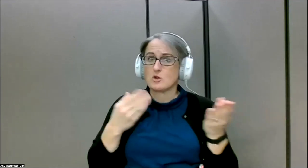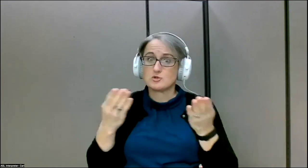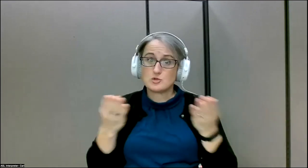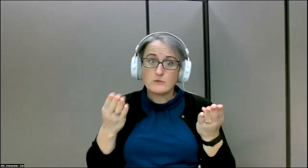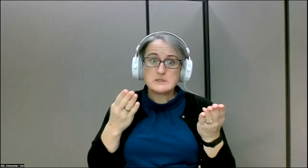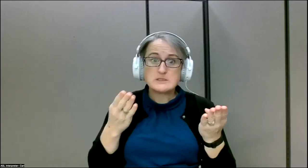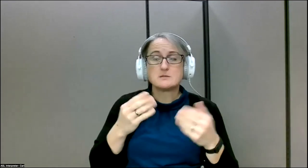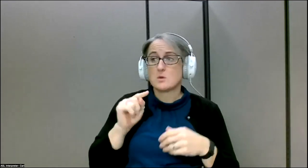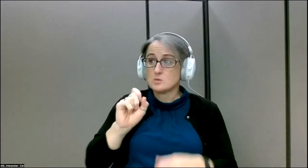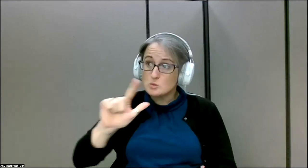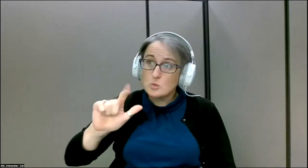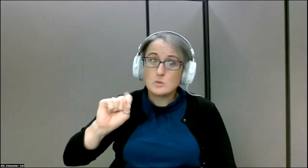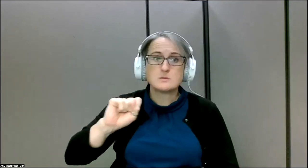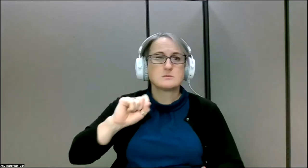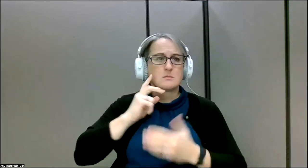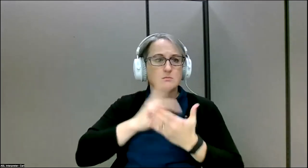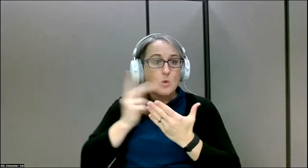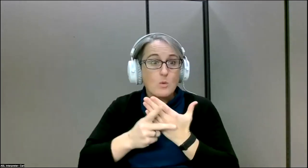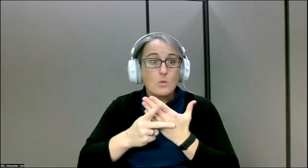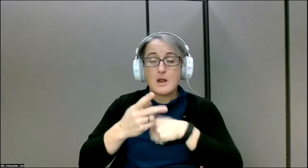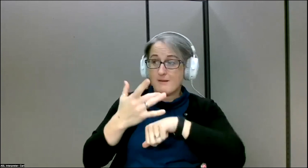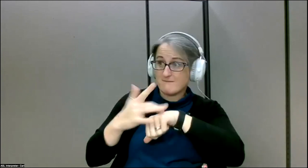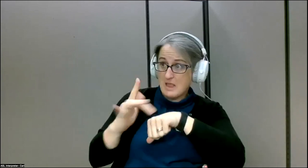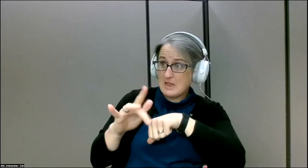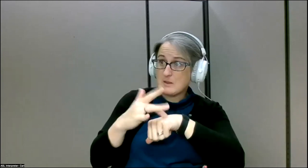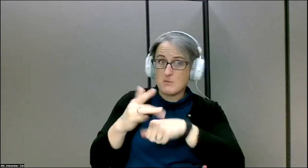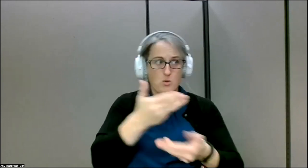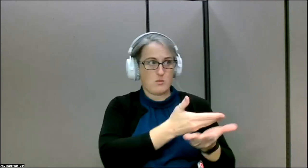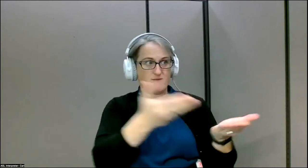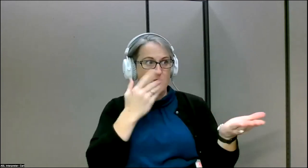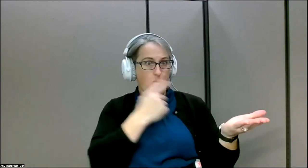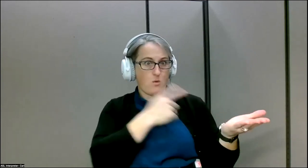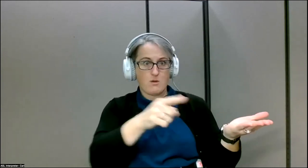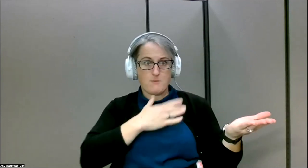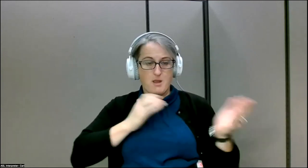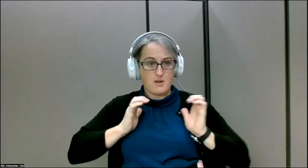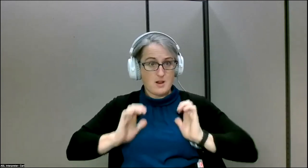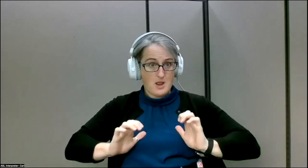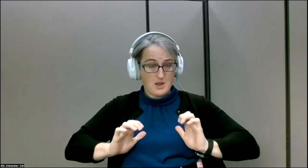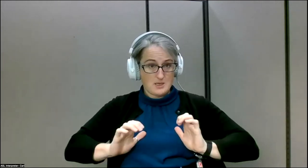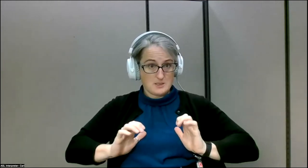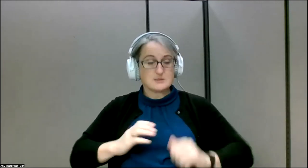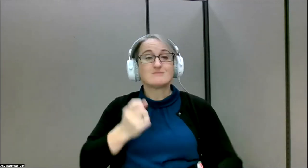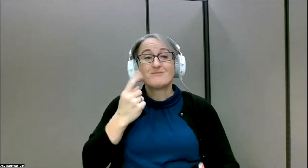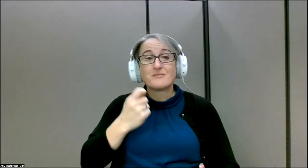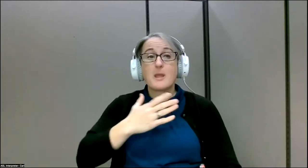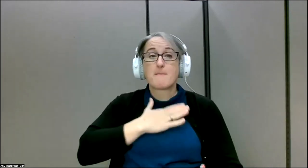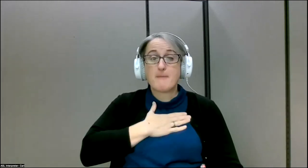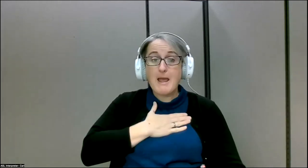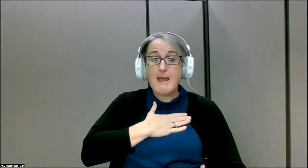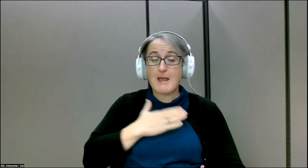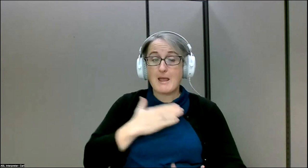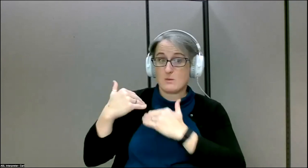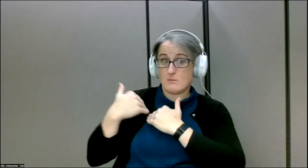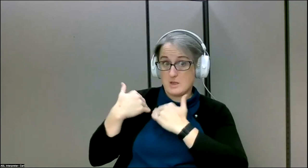resources out there for my clients. It is my responsibility. It's my job, or I take on the responsibility to